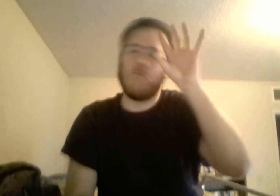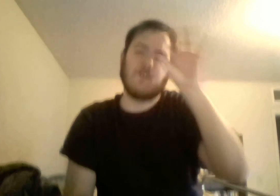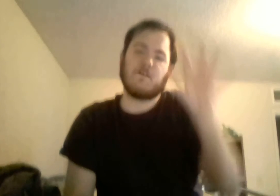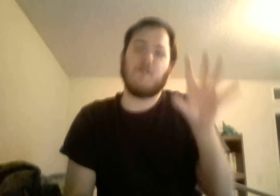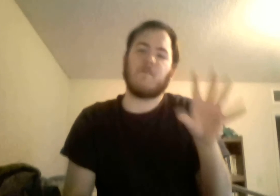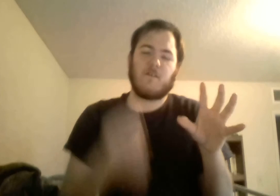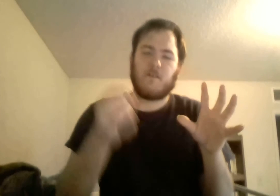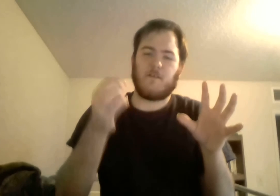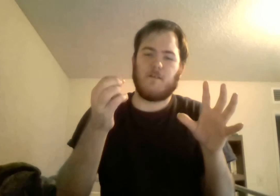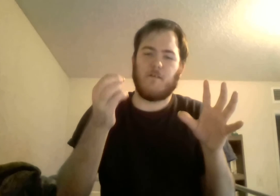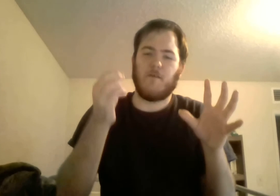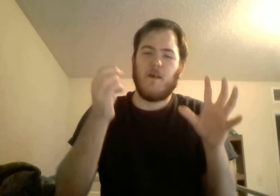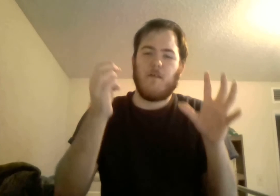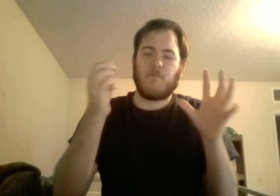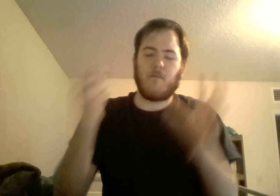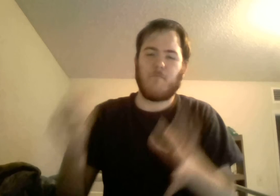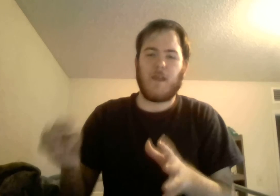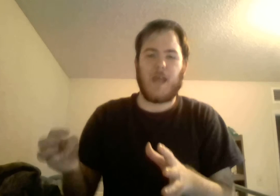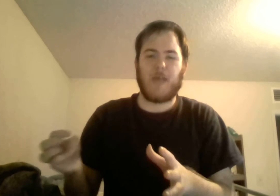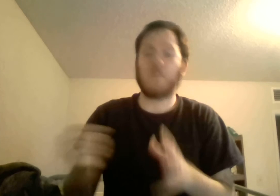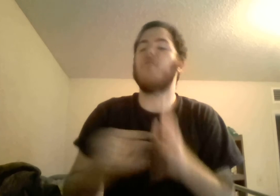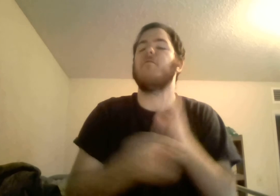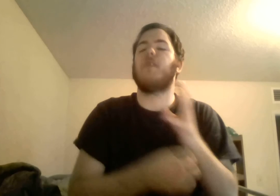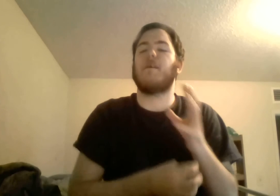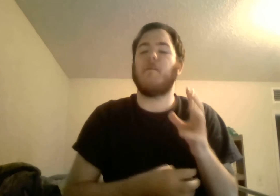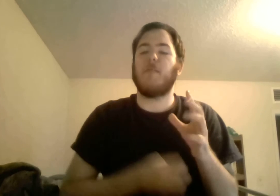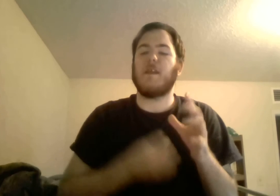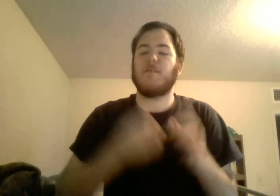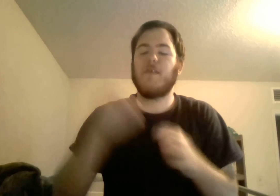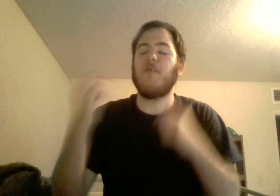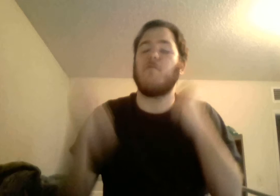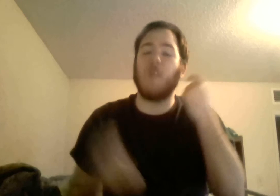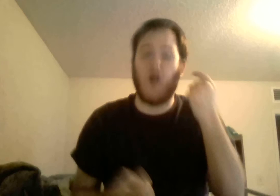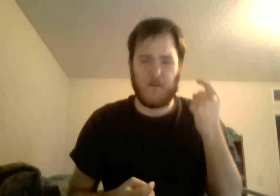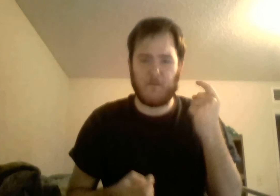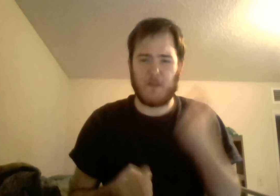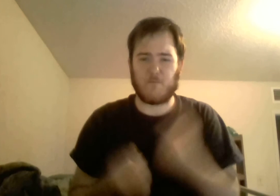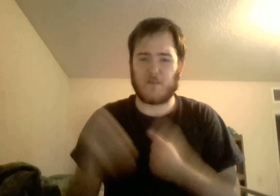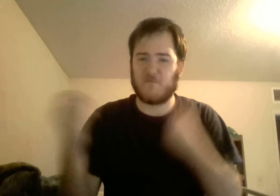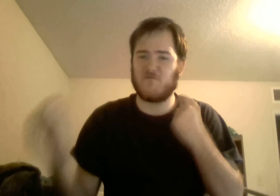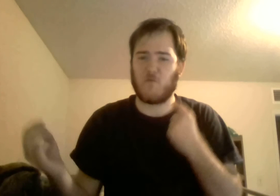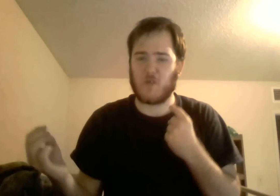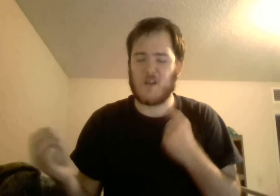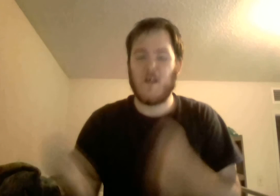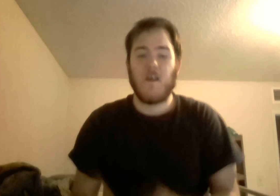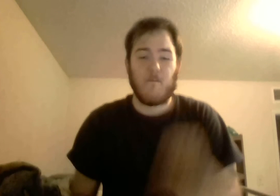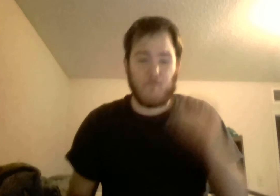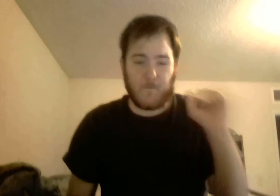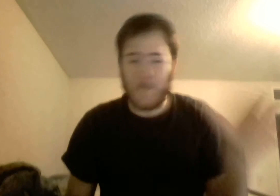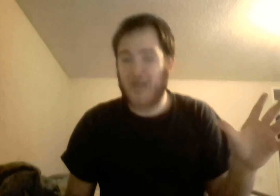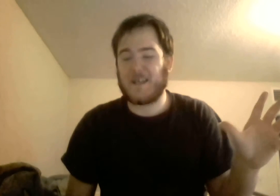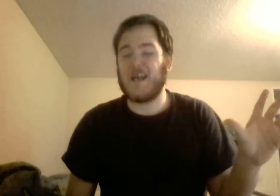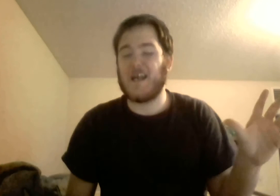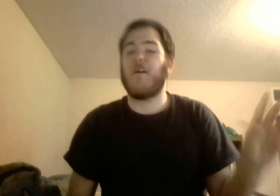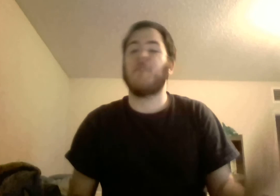one glimpse when I started of something happened, certain thing that may tick me off, but I wasn't sure. That kind of how I